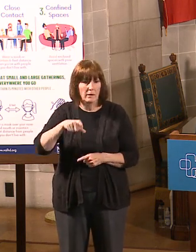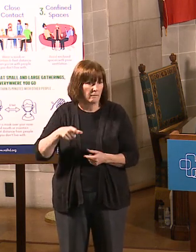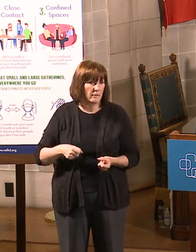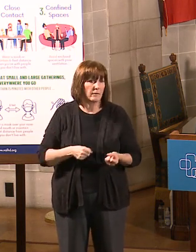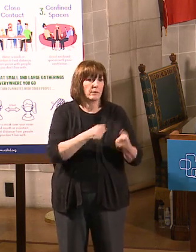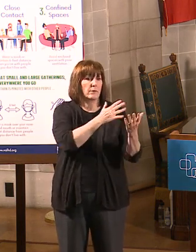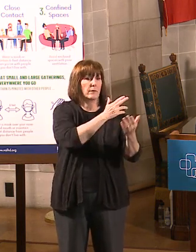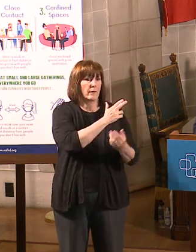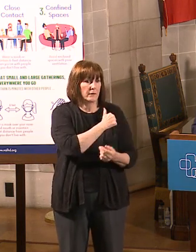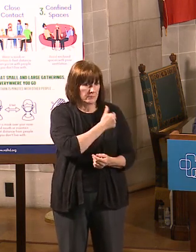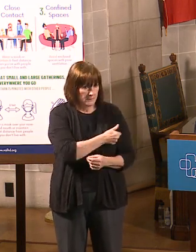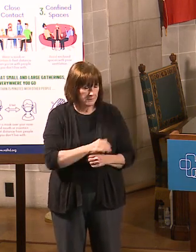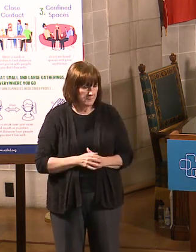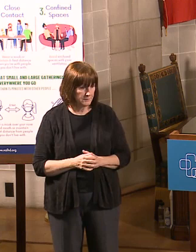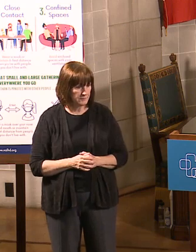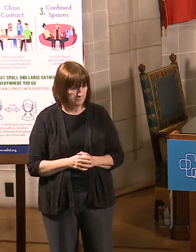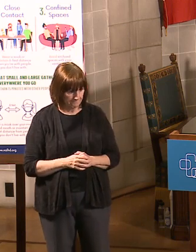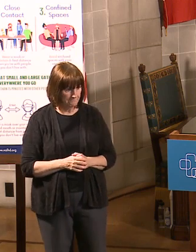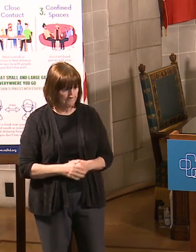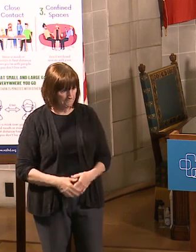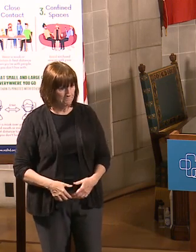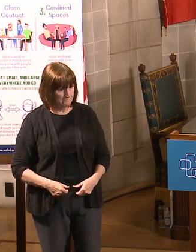hospitalizations.